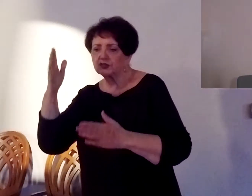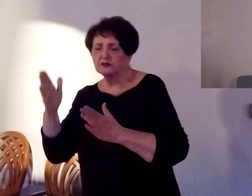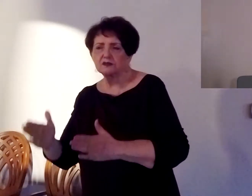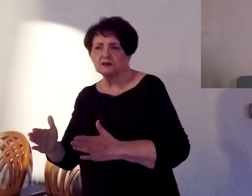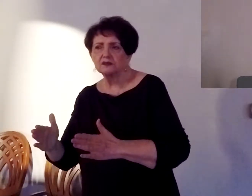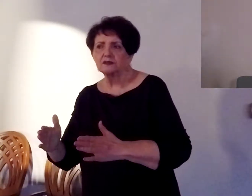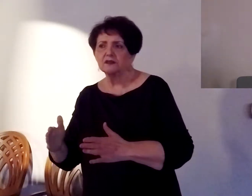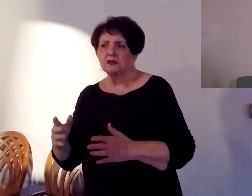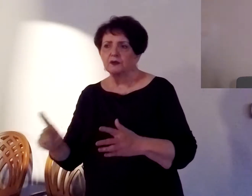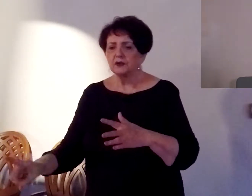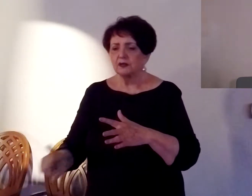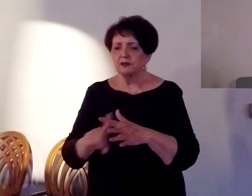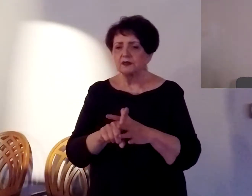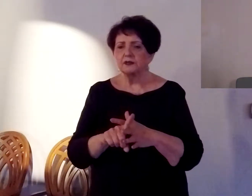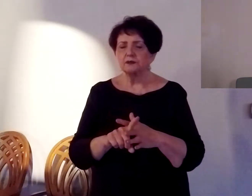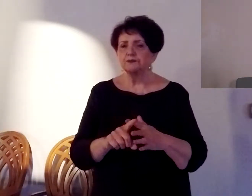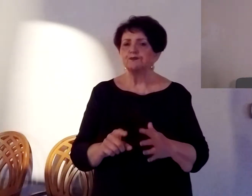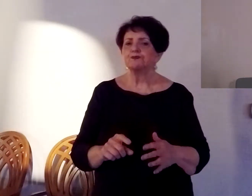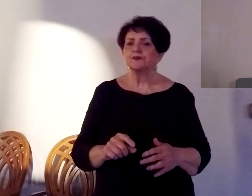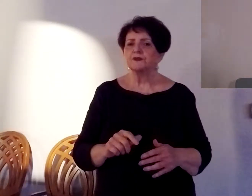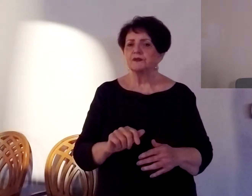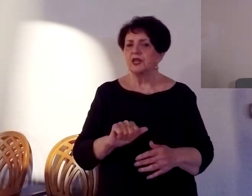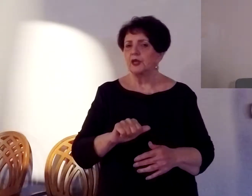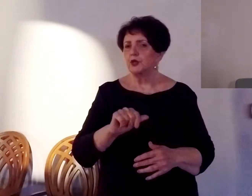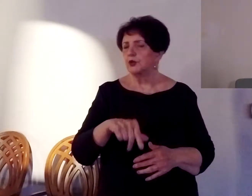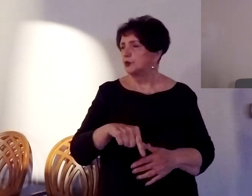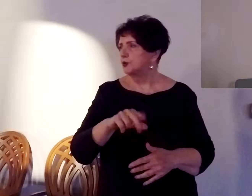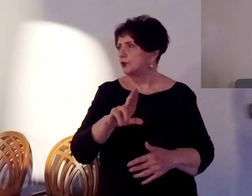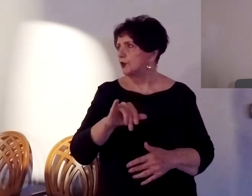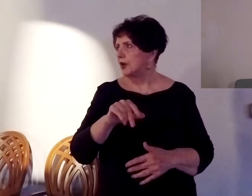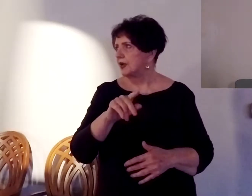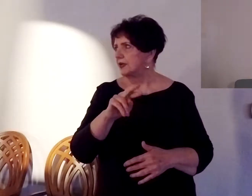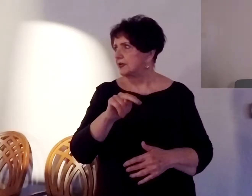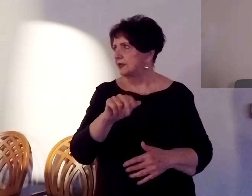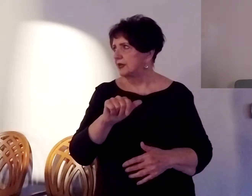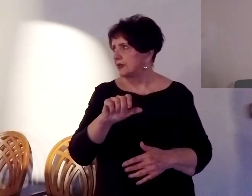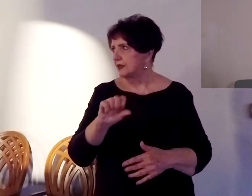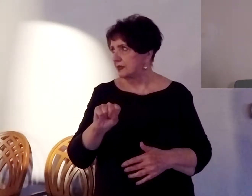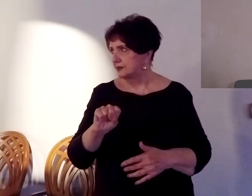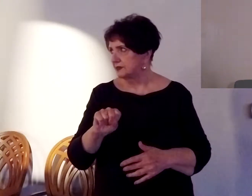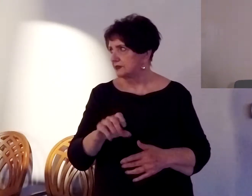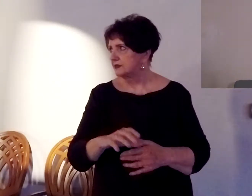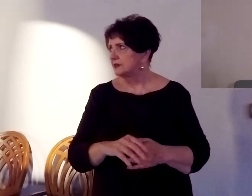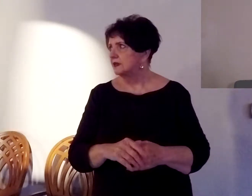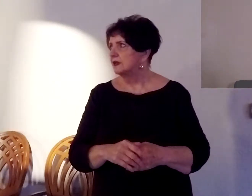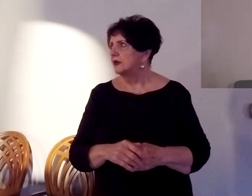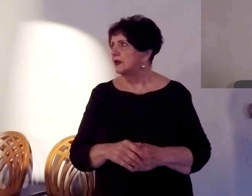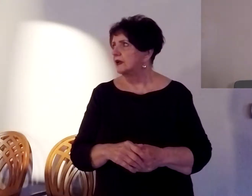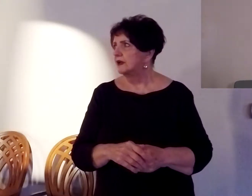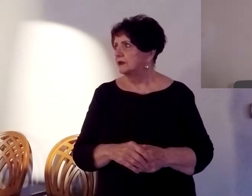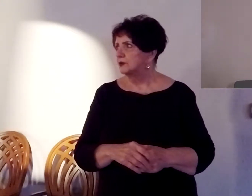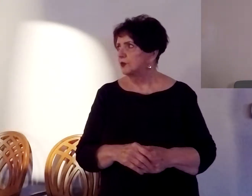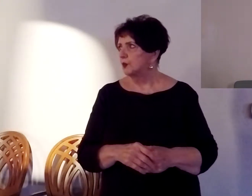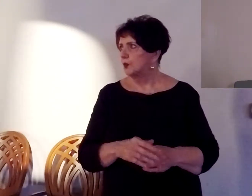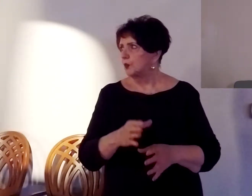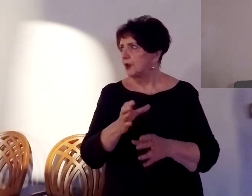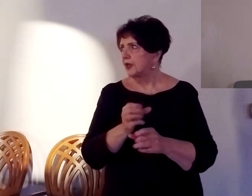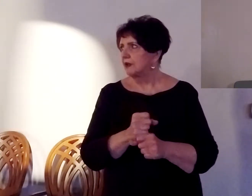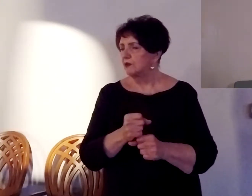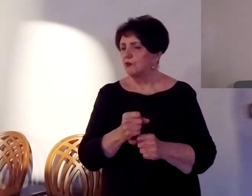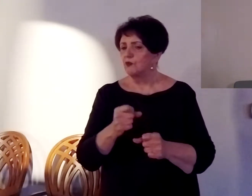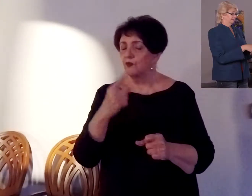and Thomas Aquinas. And of course, everybody has direct revelation. The problem is we get direct revelation through